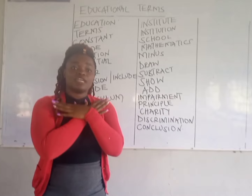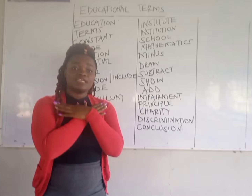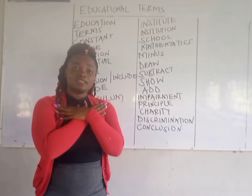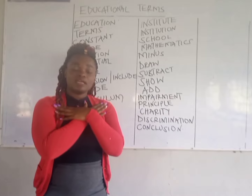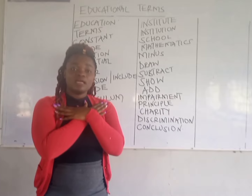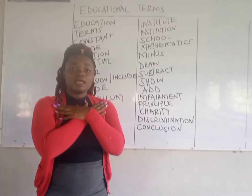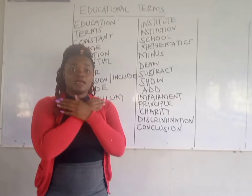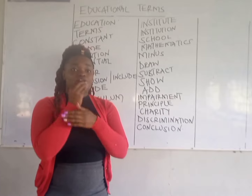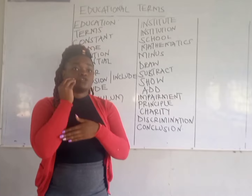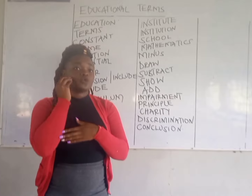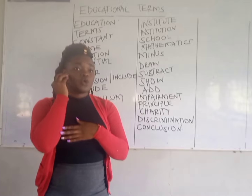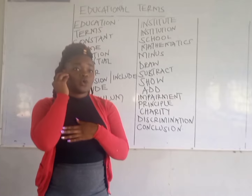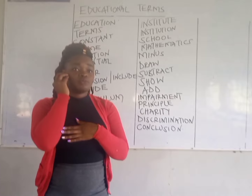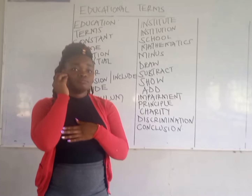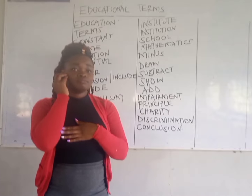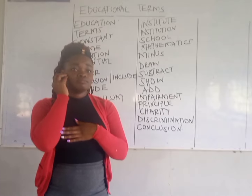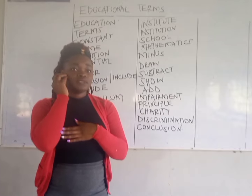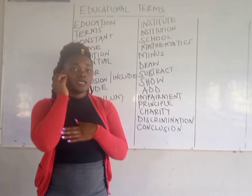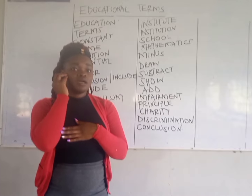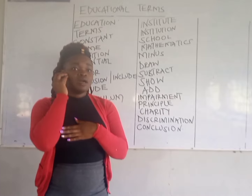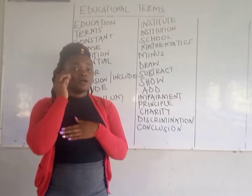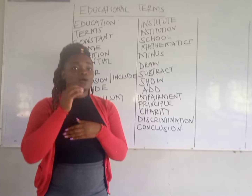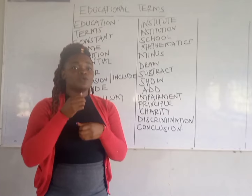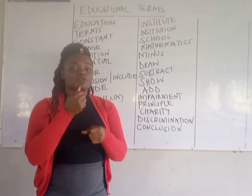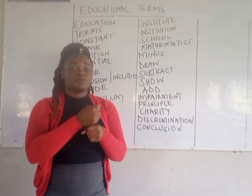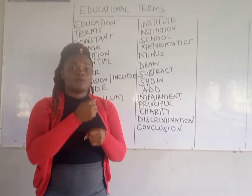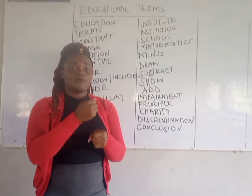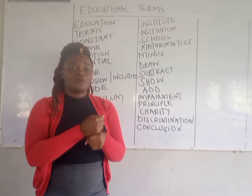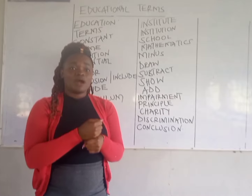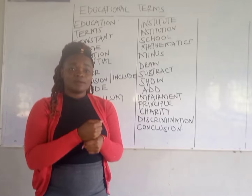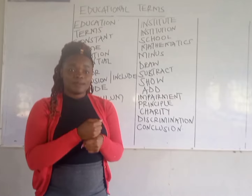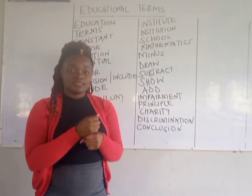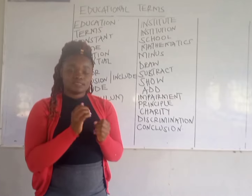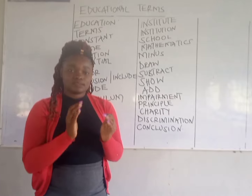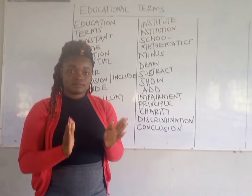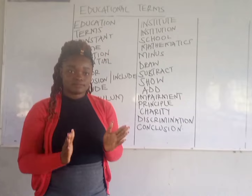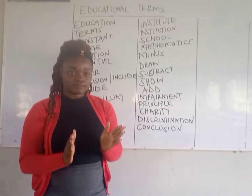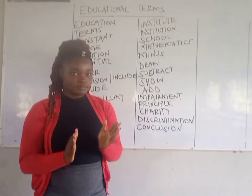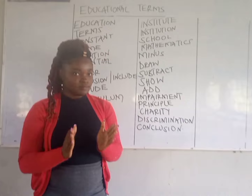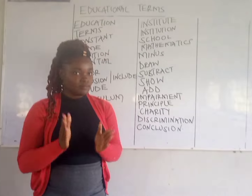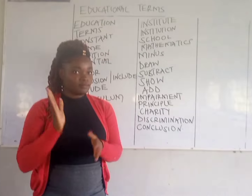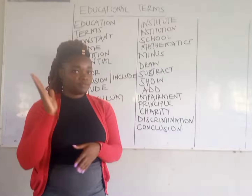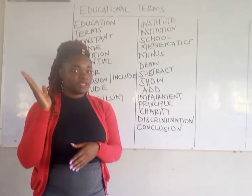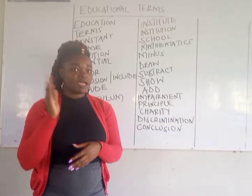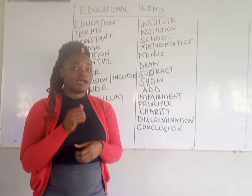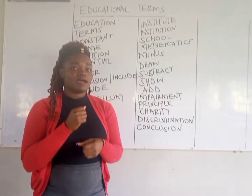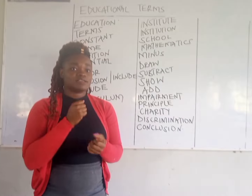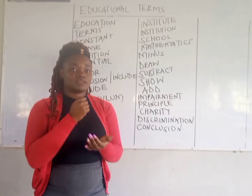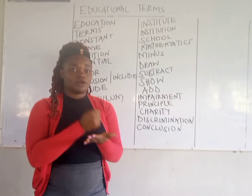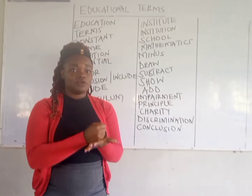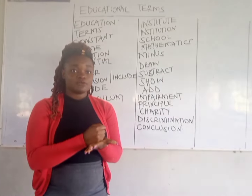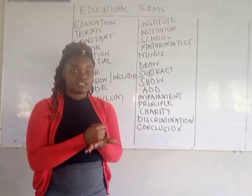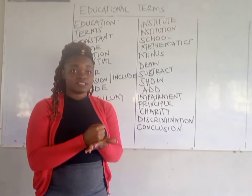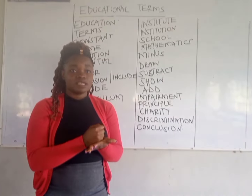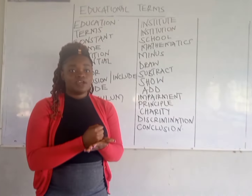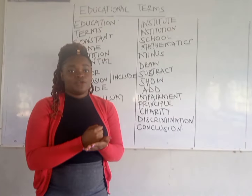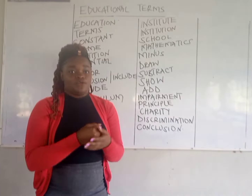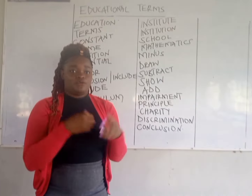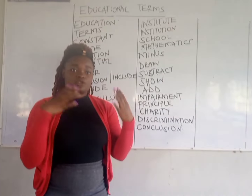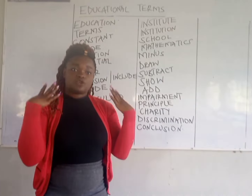friend at home, or with your workmate there at the office. Make sure